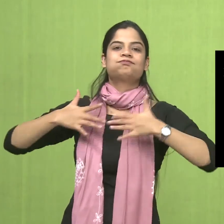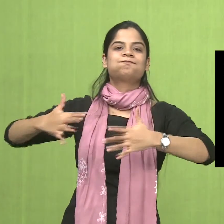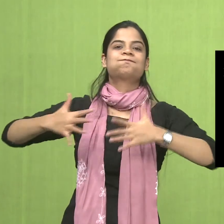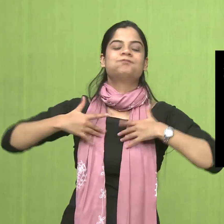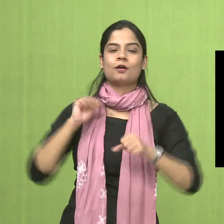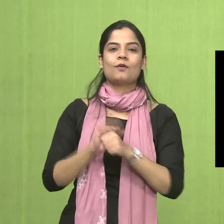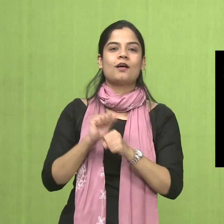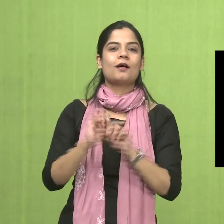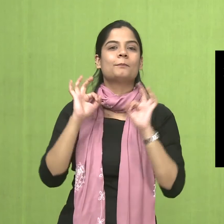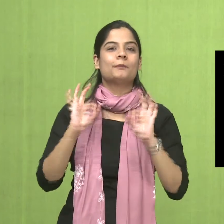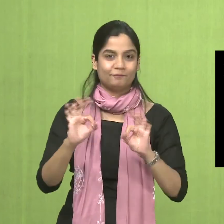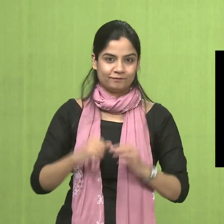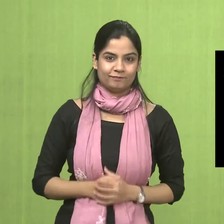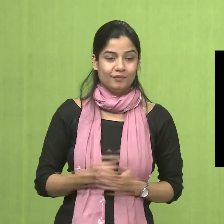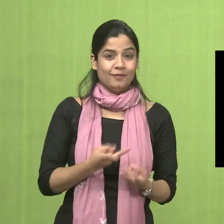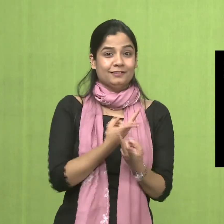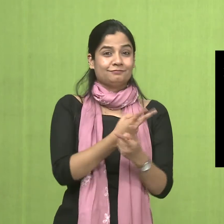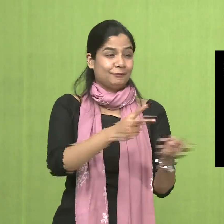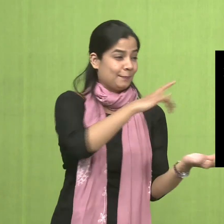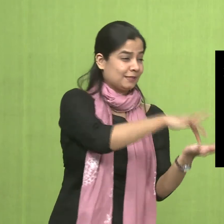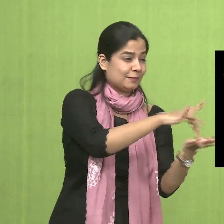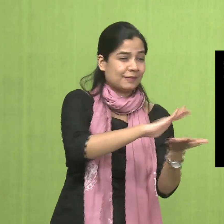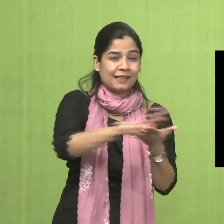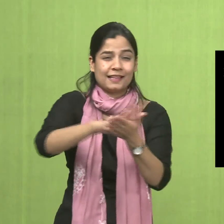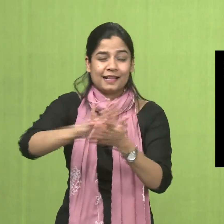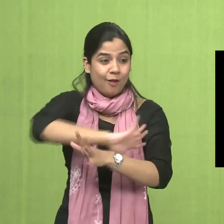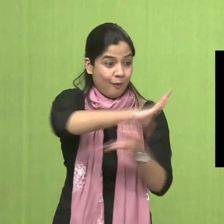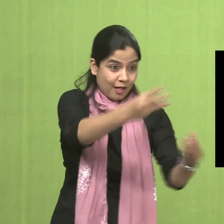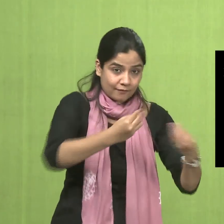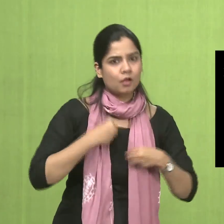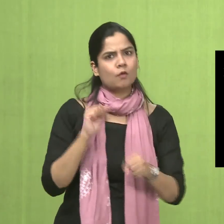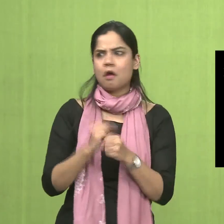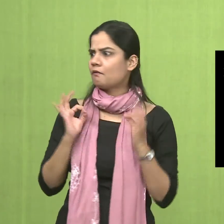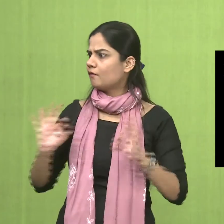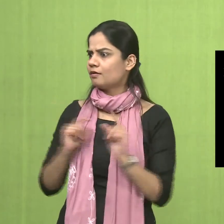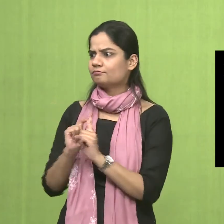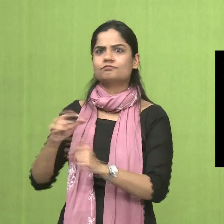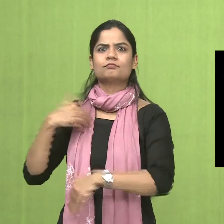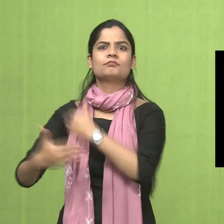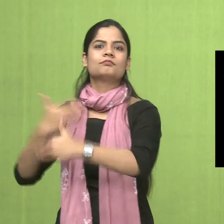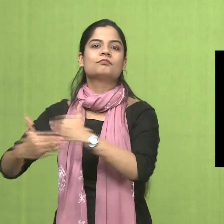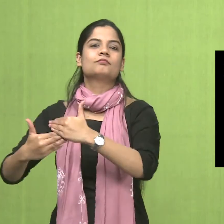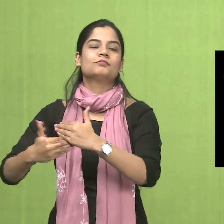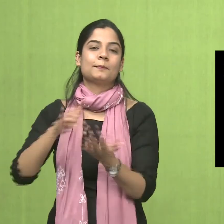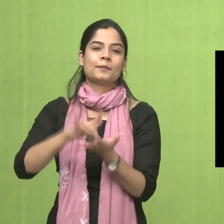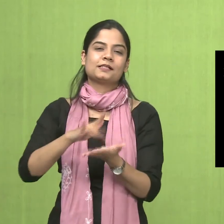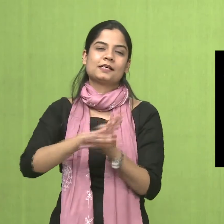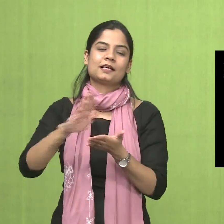and breathe well while we are working. Organizing and storing things in the respective place, all these things help in keeping the energy